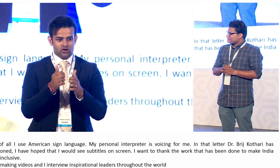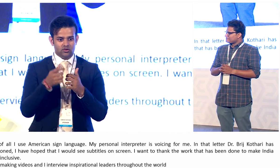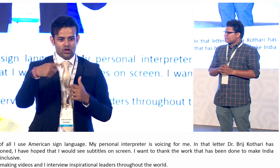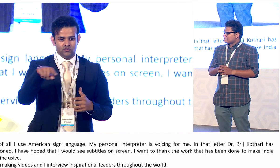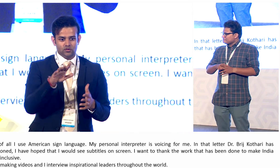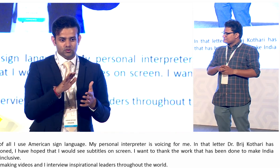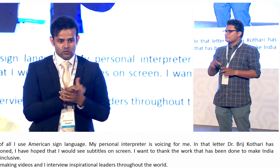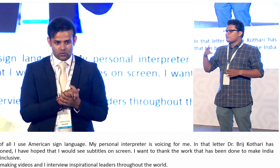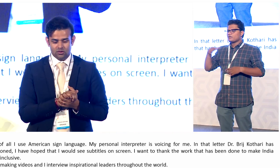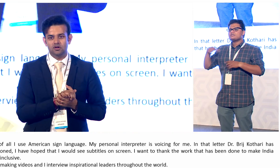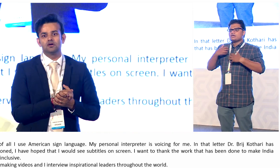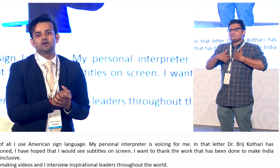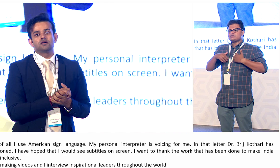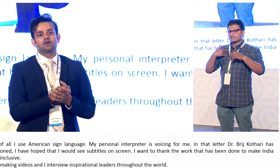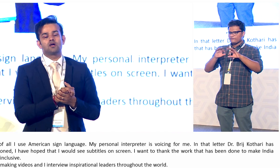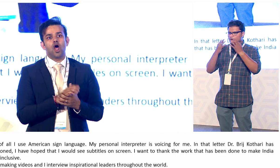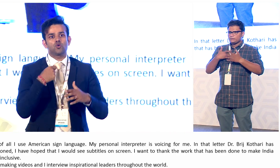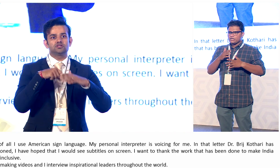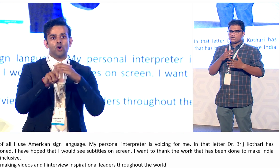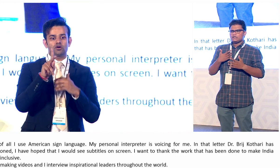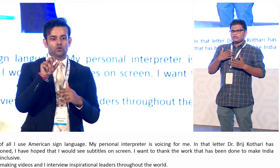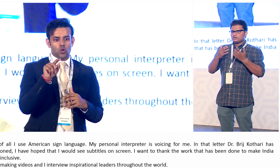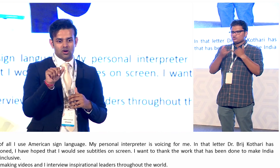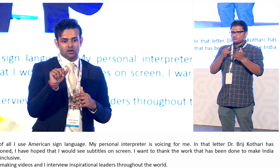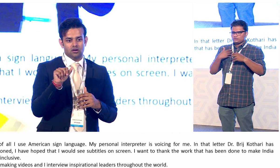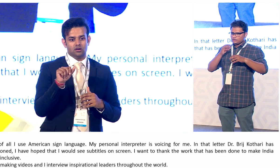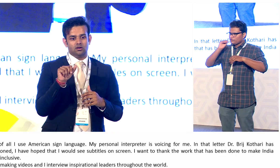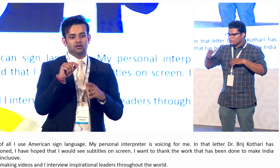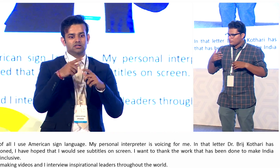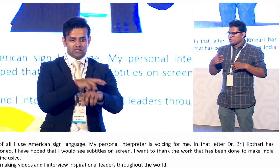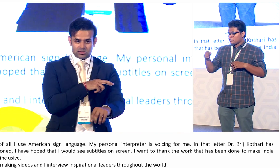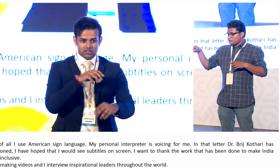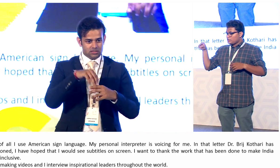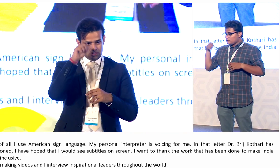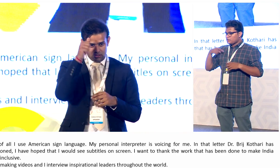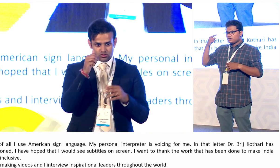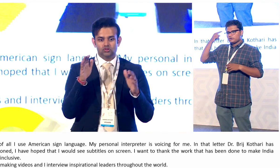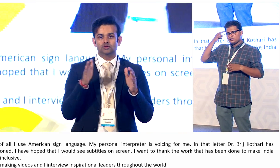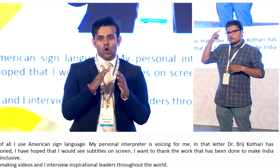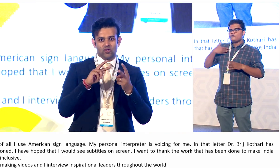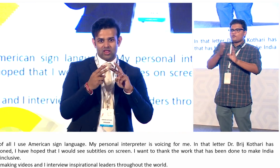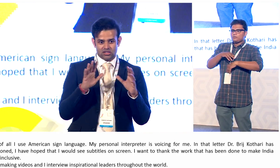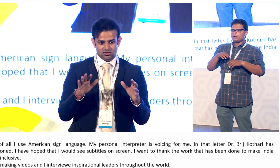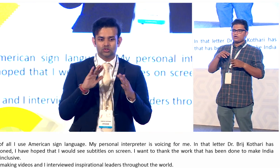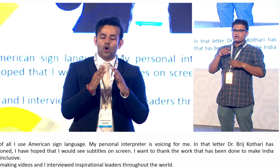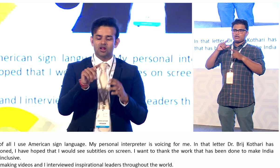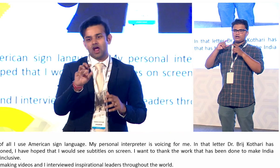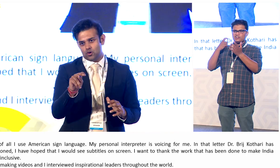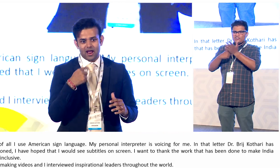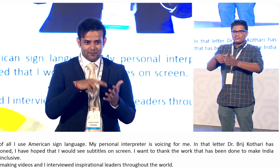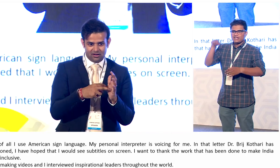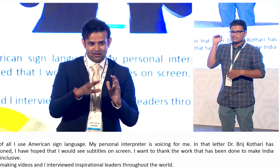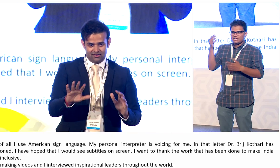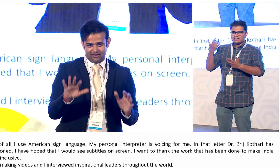So I have a very interesting family story to share with all of you today. I was born in Kota, Rajasthan, here in India, very small